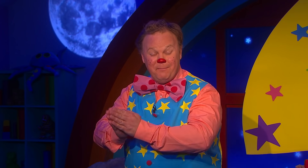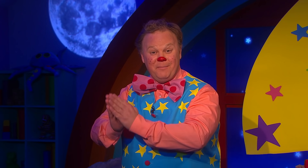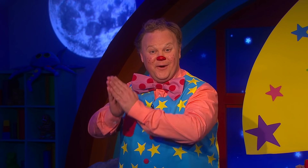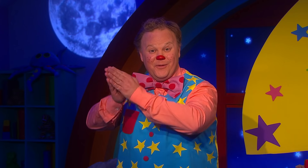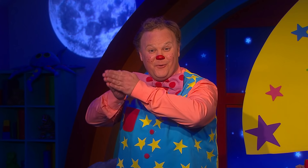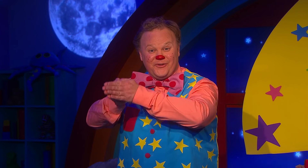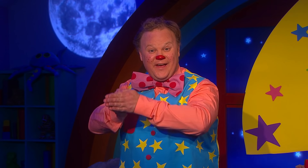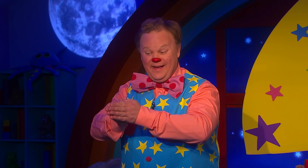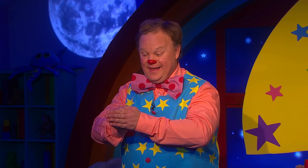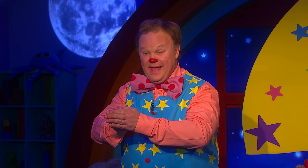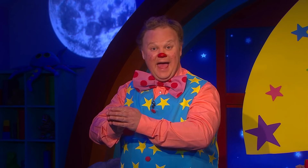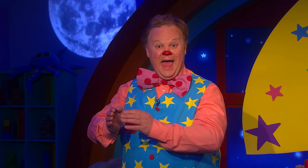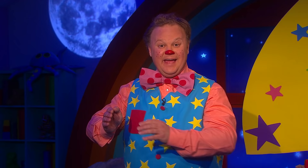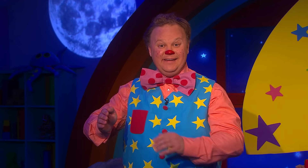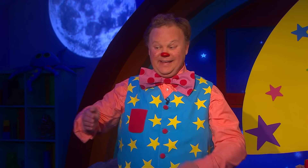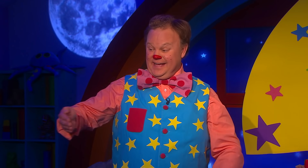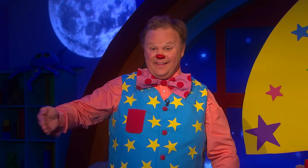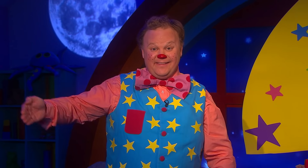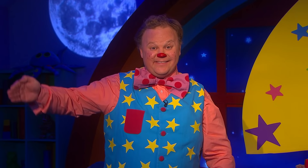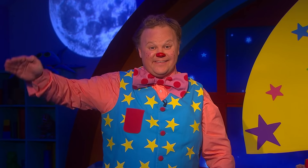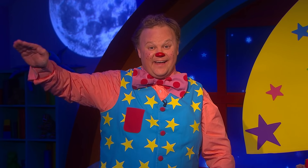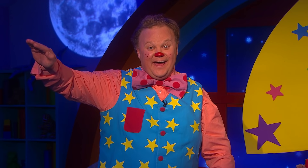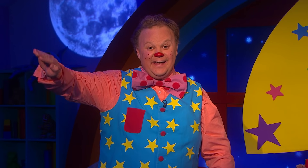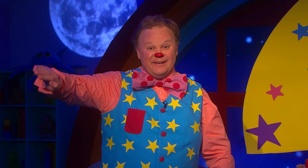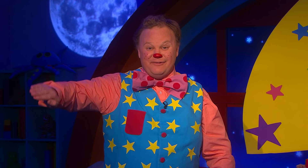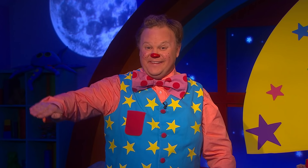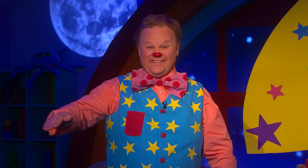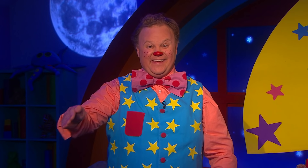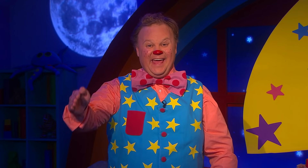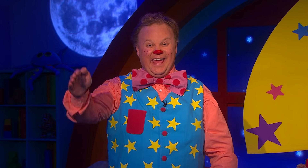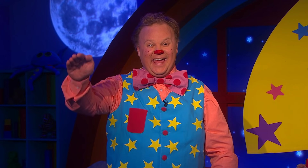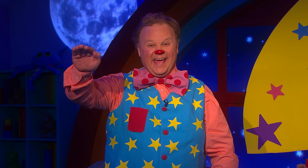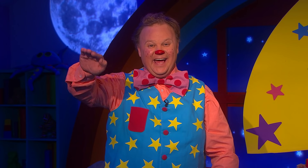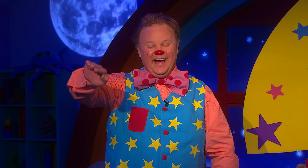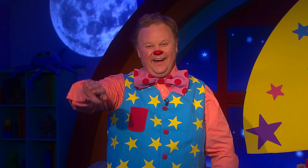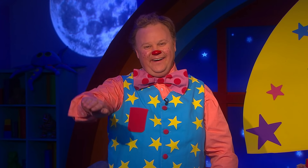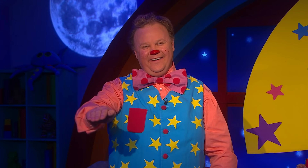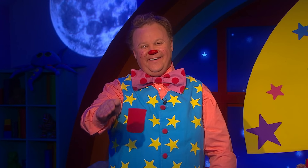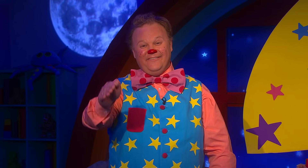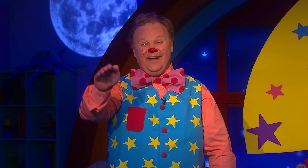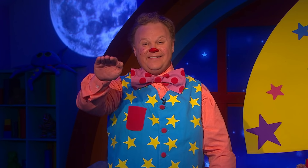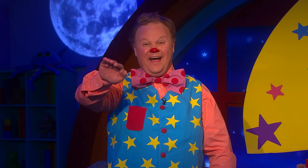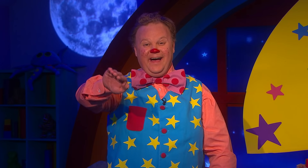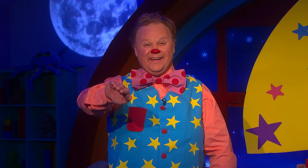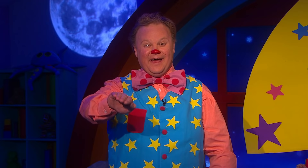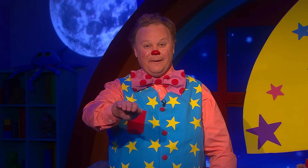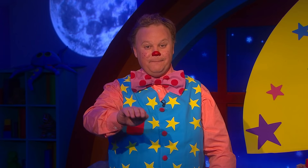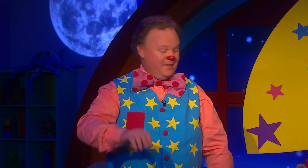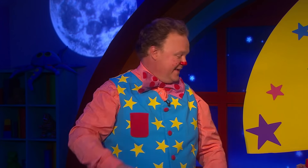bobbing on the water. And this is the sign for the sea. Oh, well done.